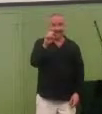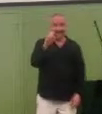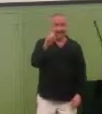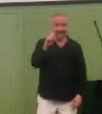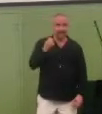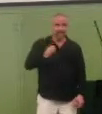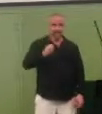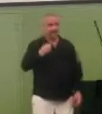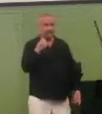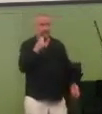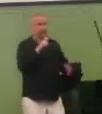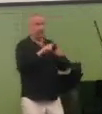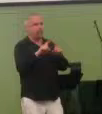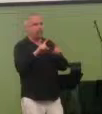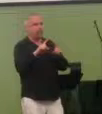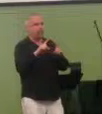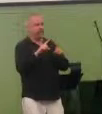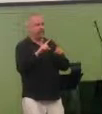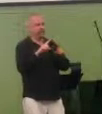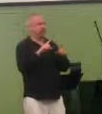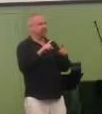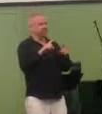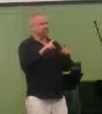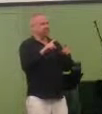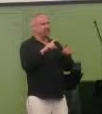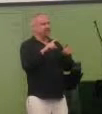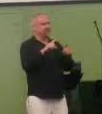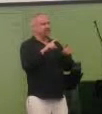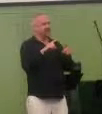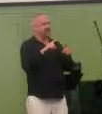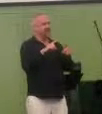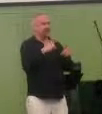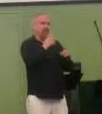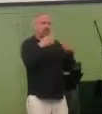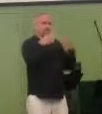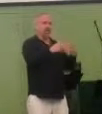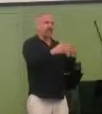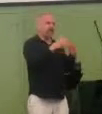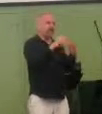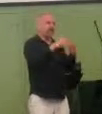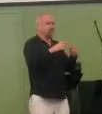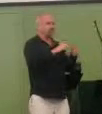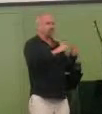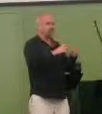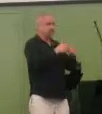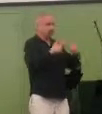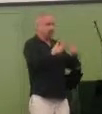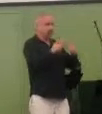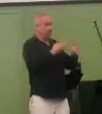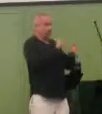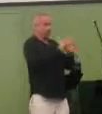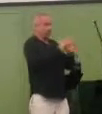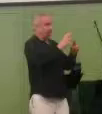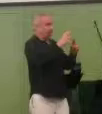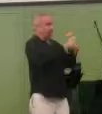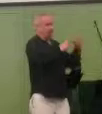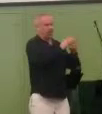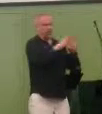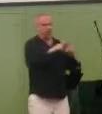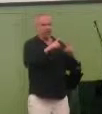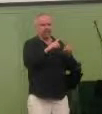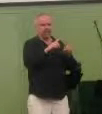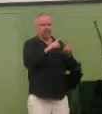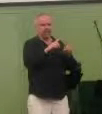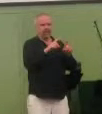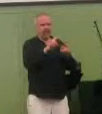it also locked us into another kind of female world and role and demonized masculinity and